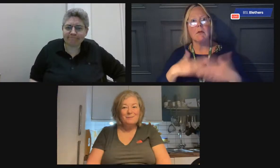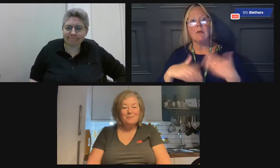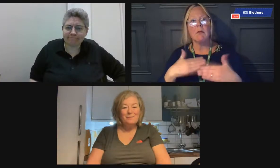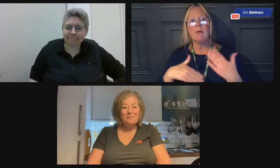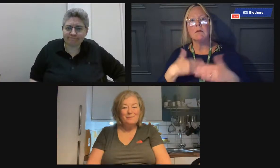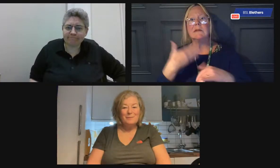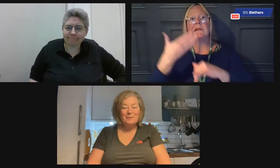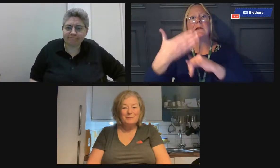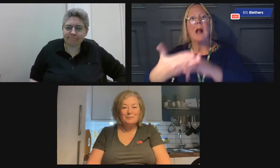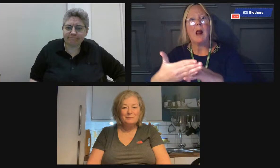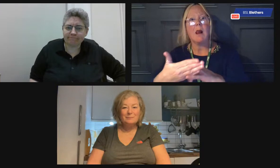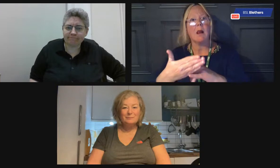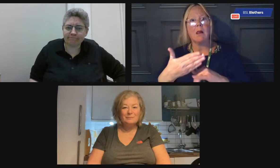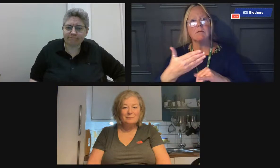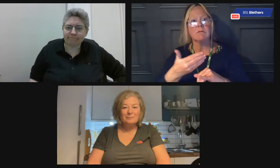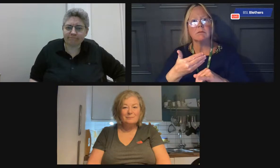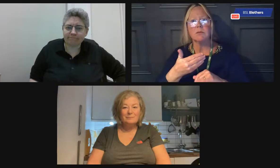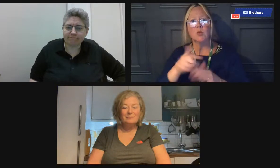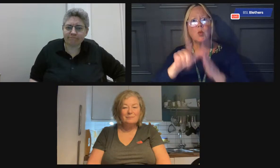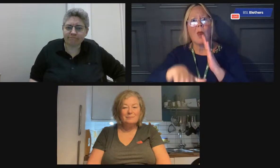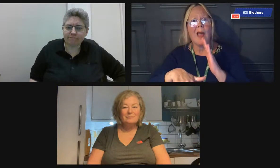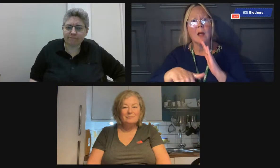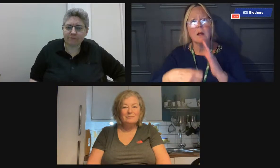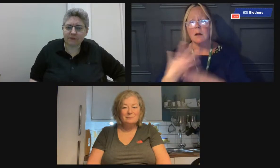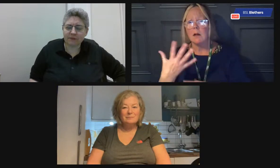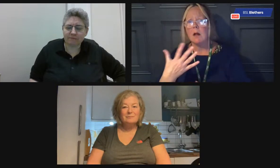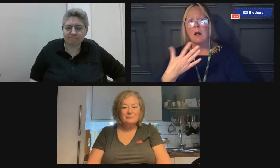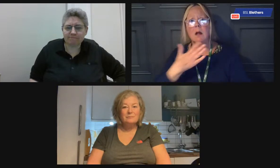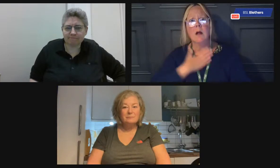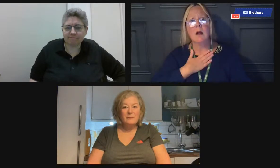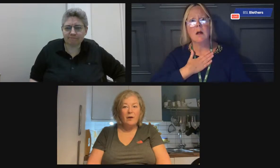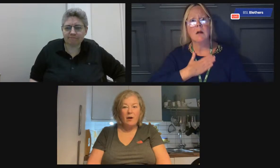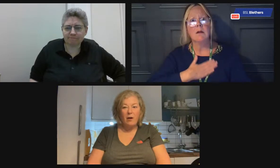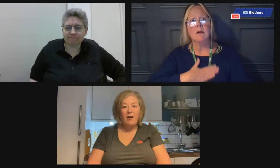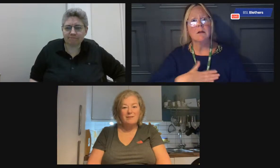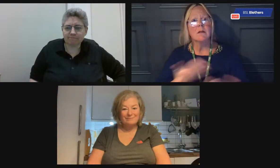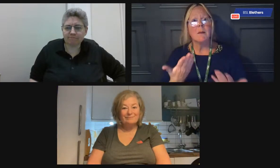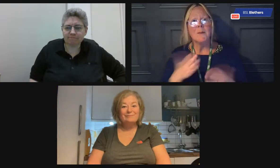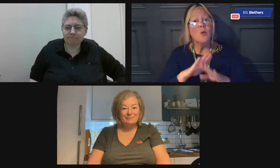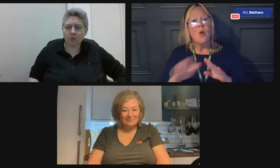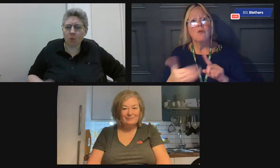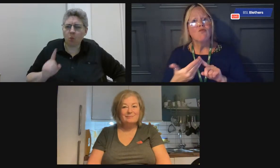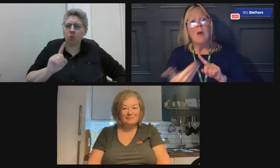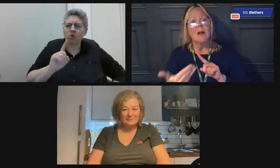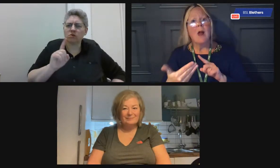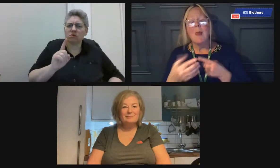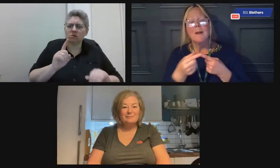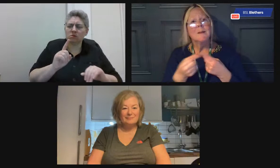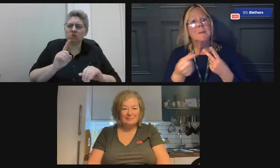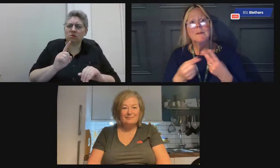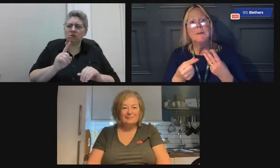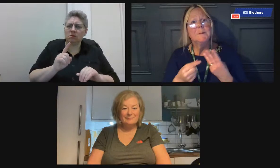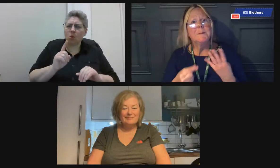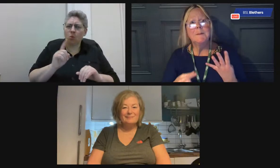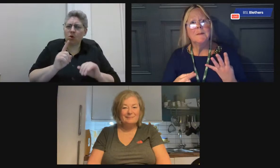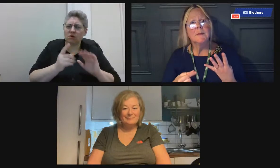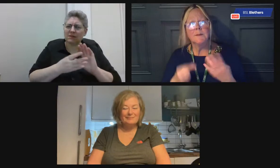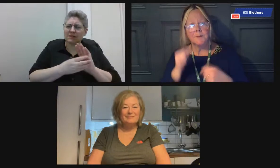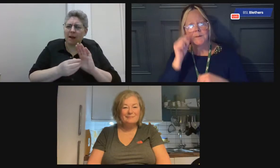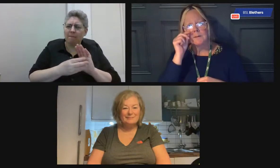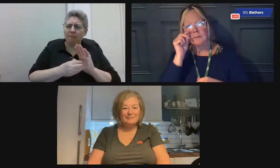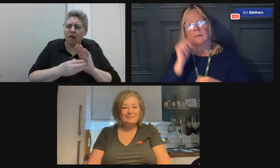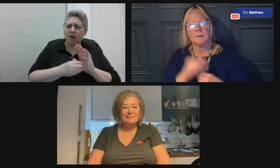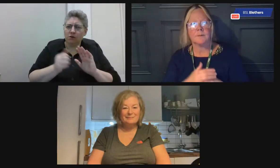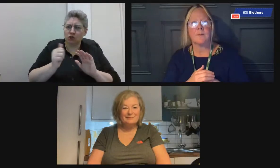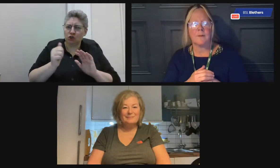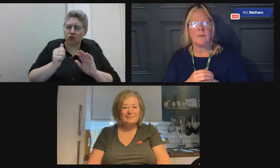know about. You can be, going about your everyday business happily until it's honestly too late. There are sometimes